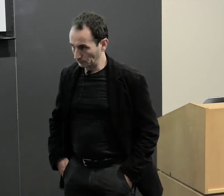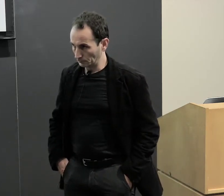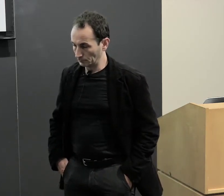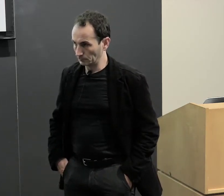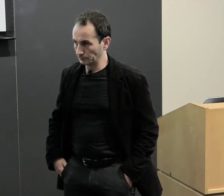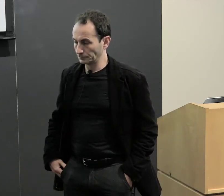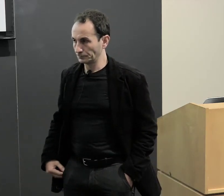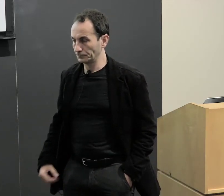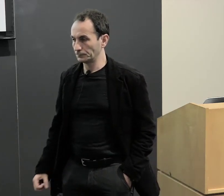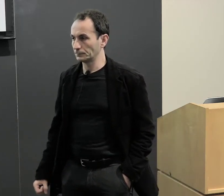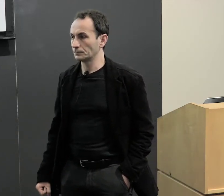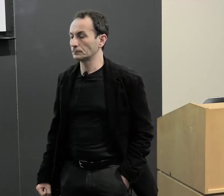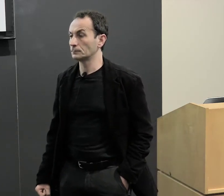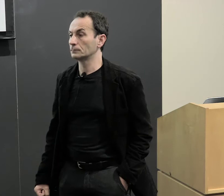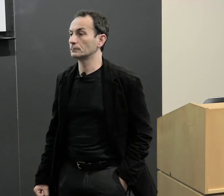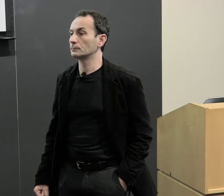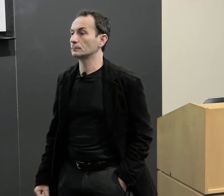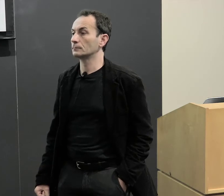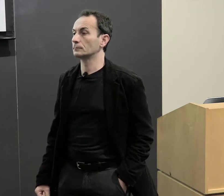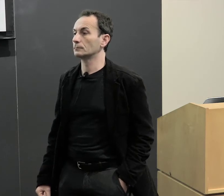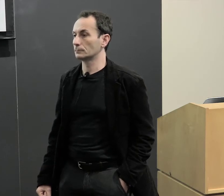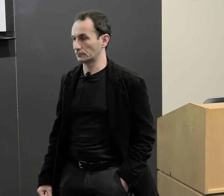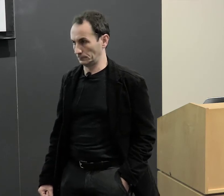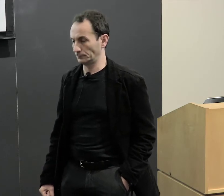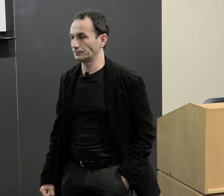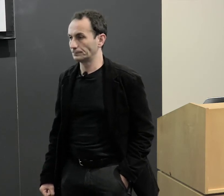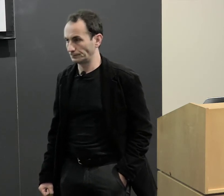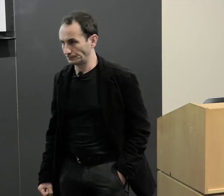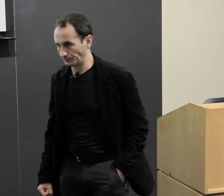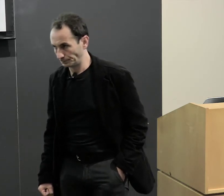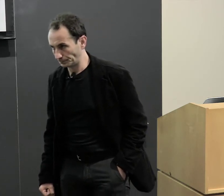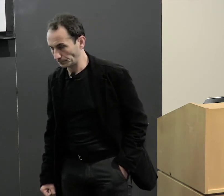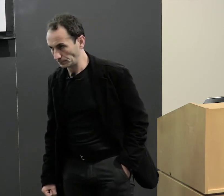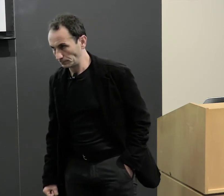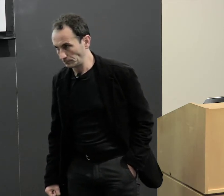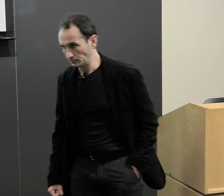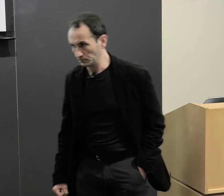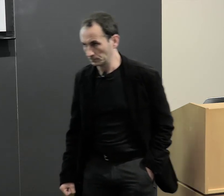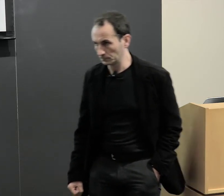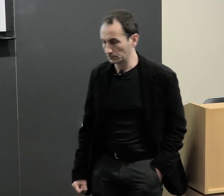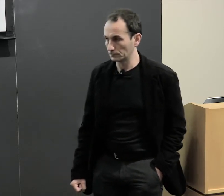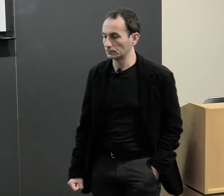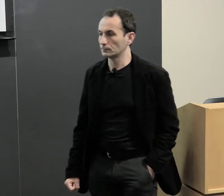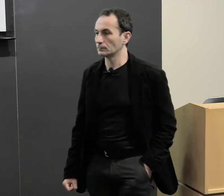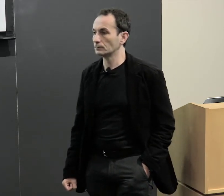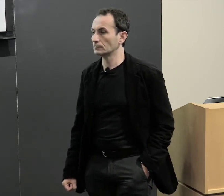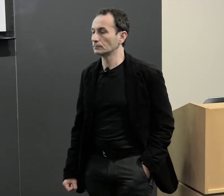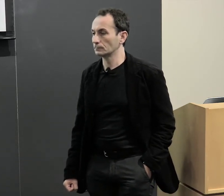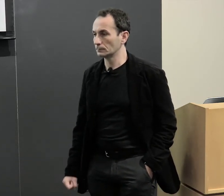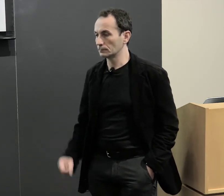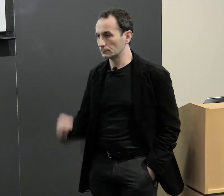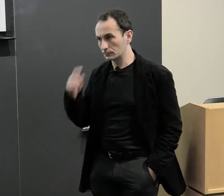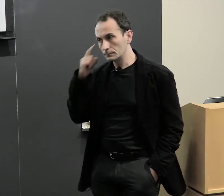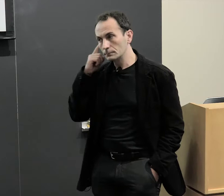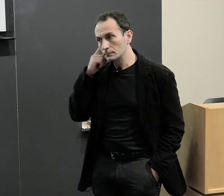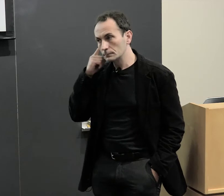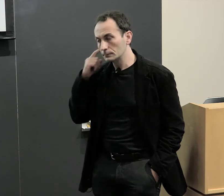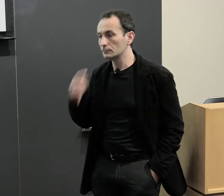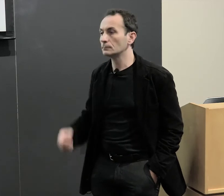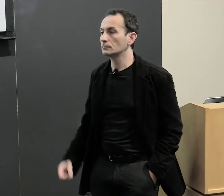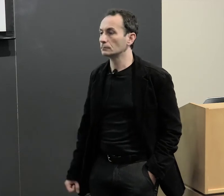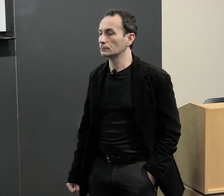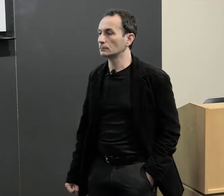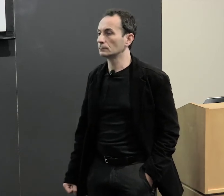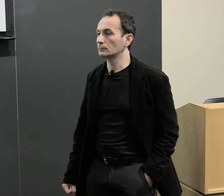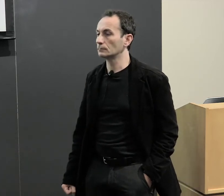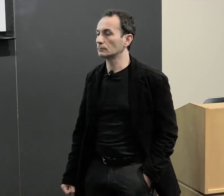still, even so, like, you need somehow full sign language to be able to produce, like, even if you're a really bad drawer